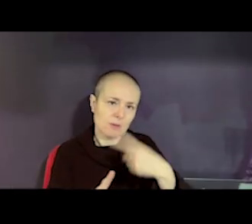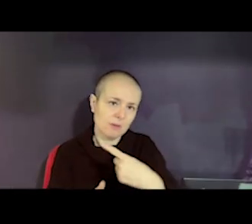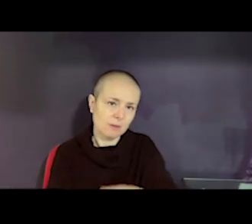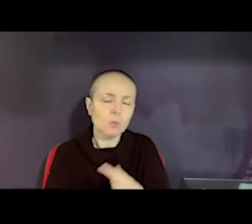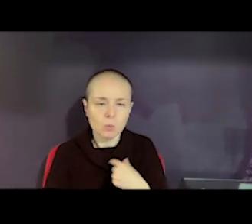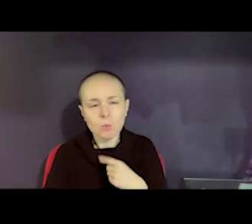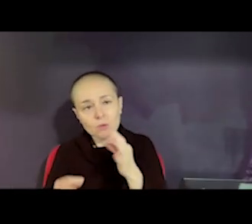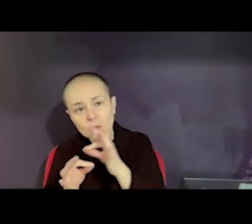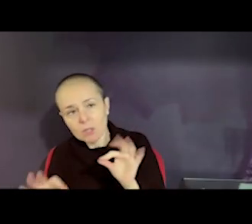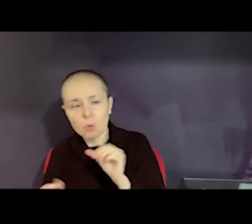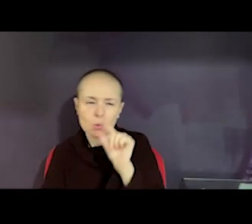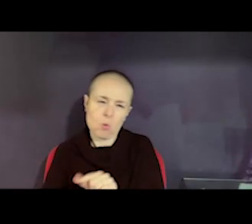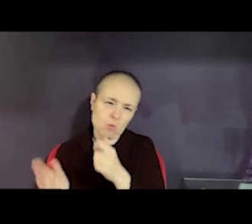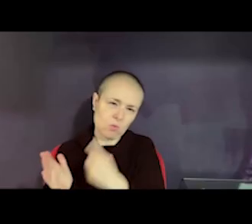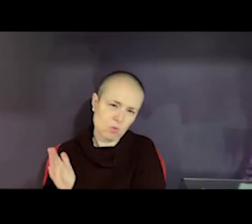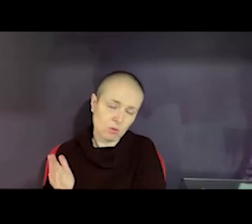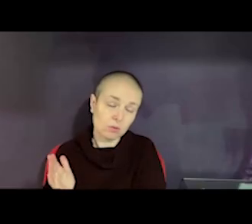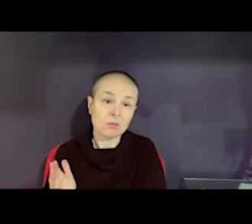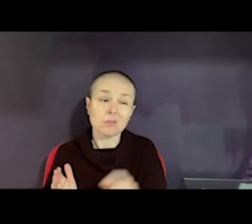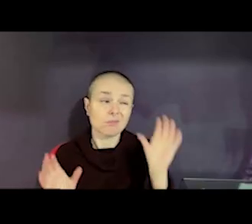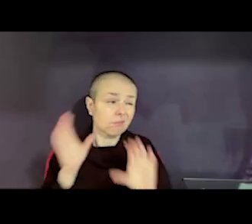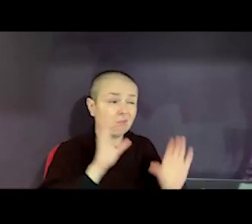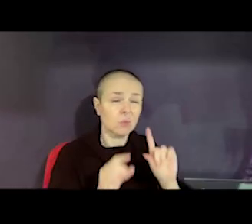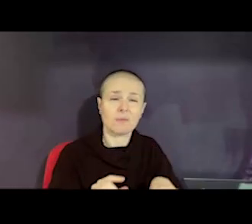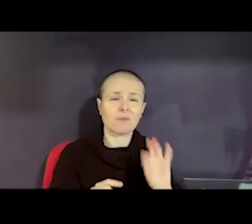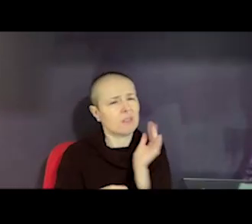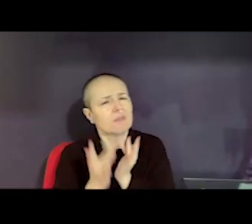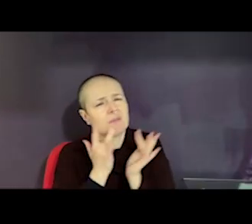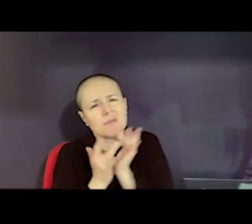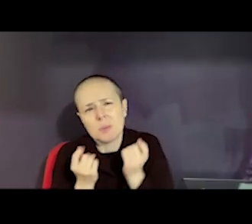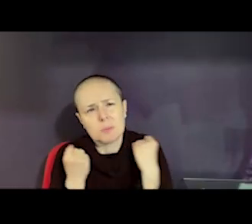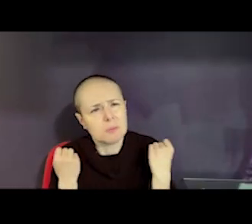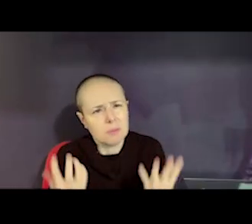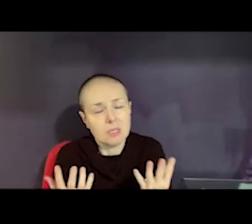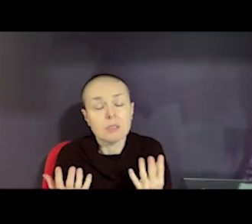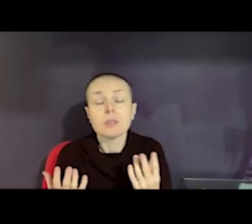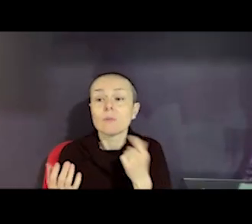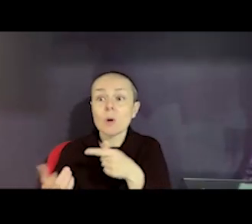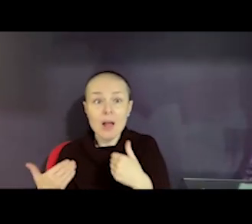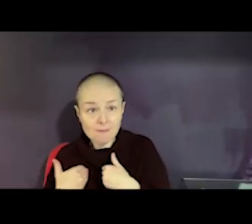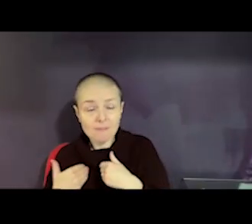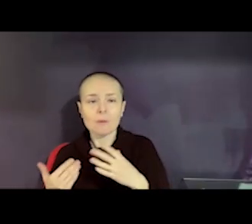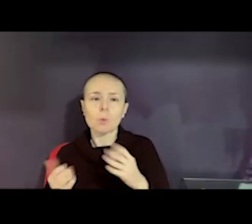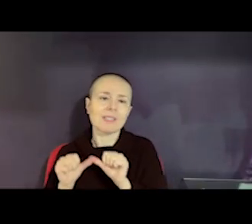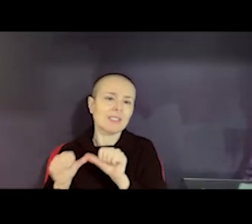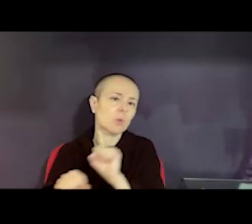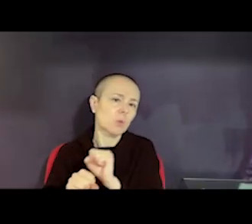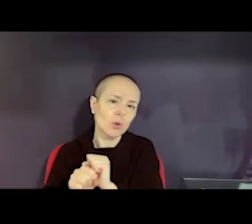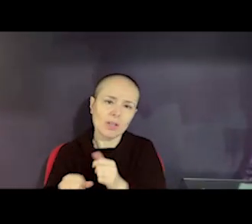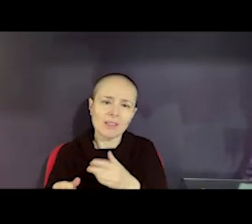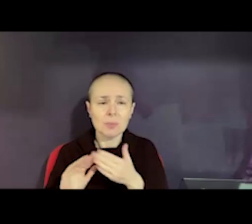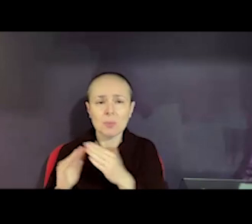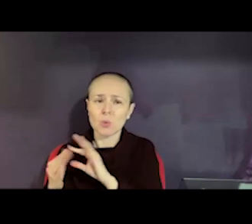low cost. Affordable space is what allows our workers to keep on doing the work and stay embedded in their communities. So I won't